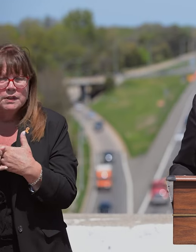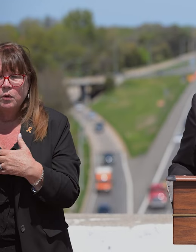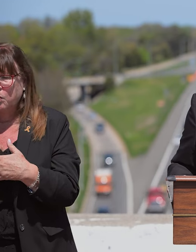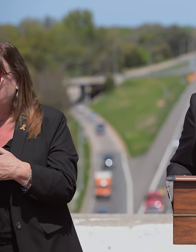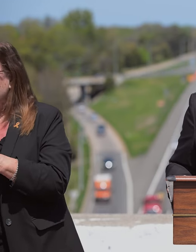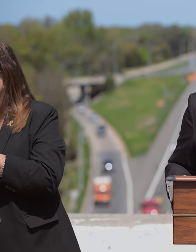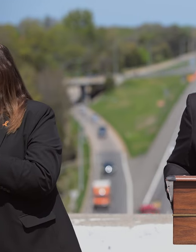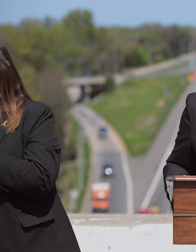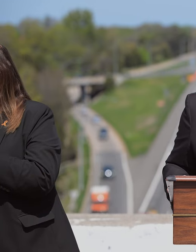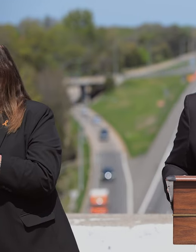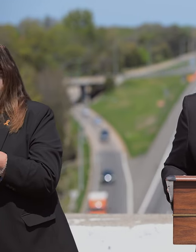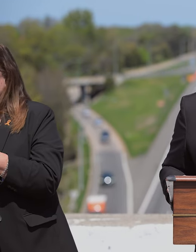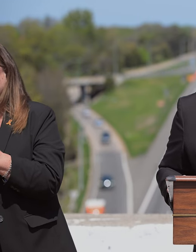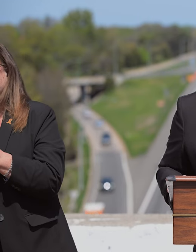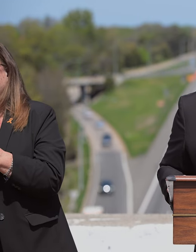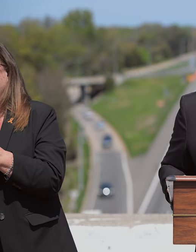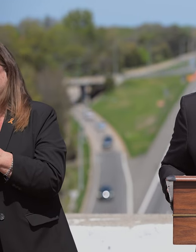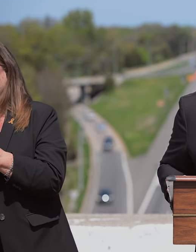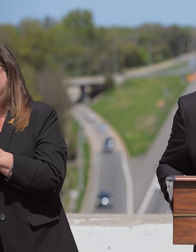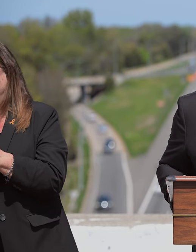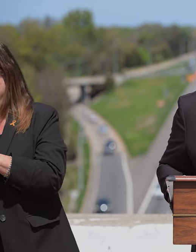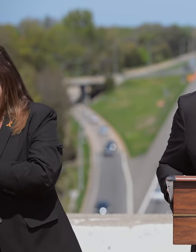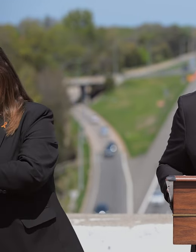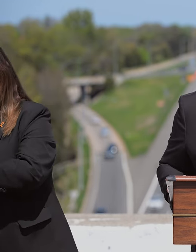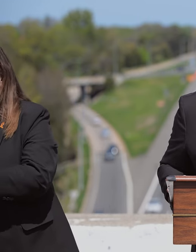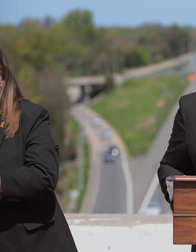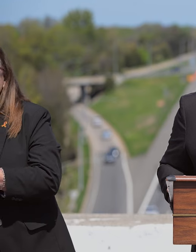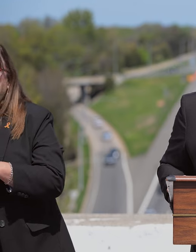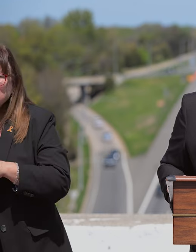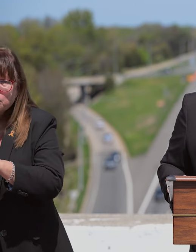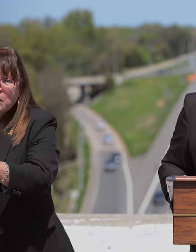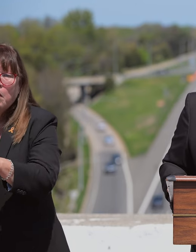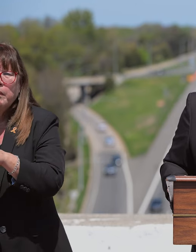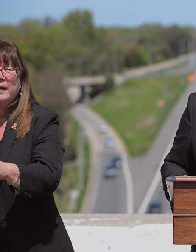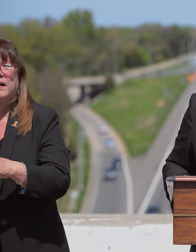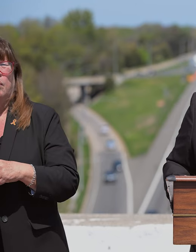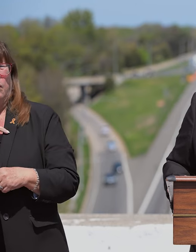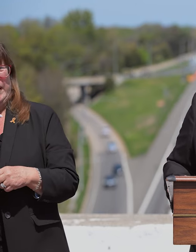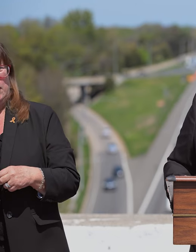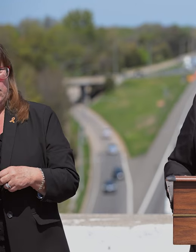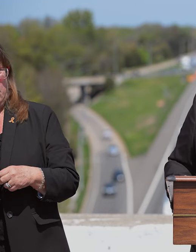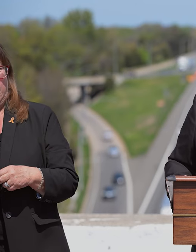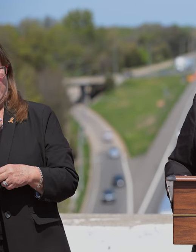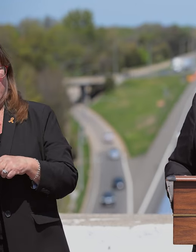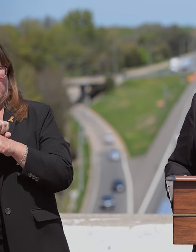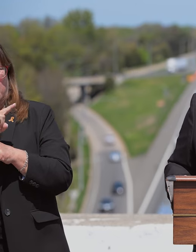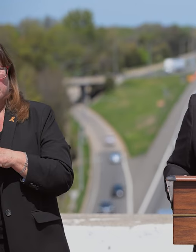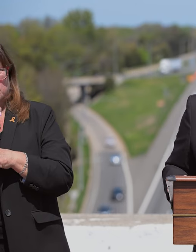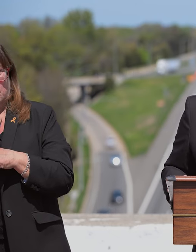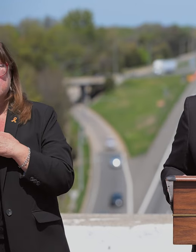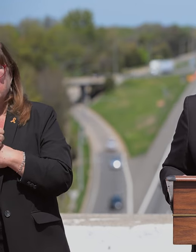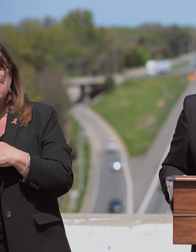or a temporary litter or mowing pickup, we know that all of our work zones are